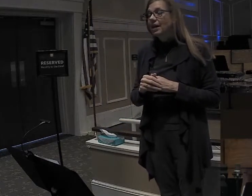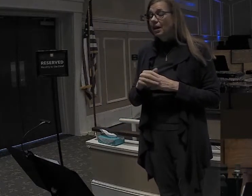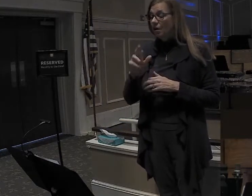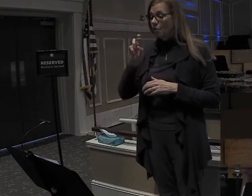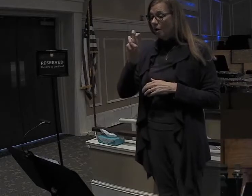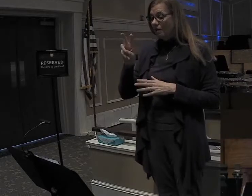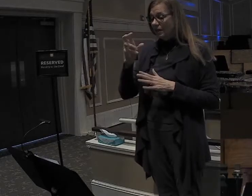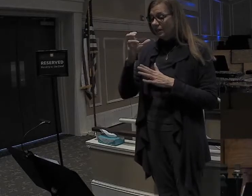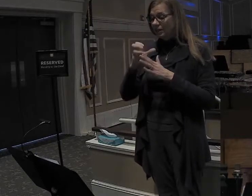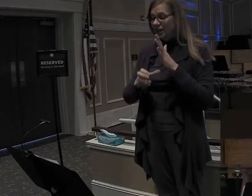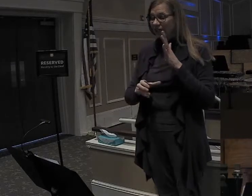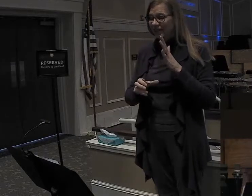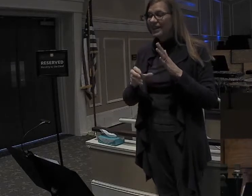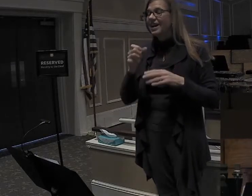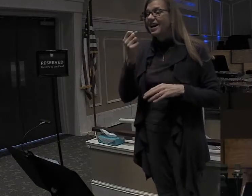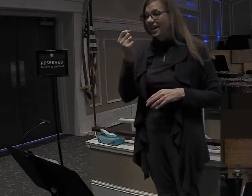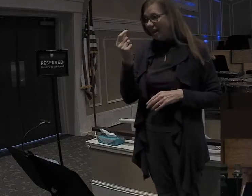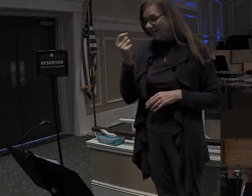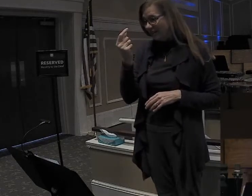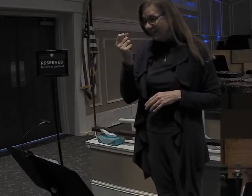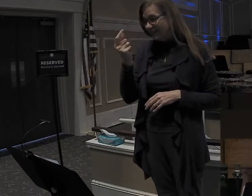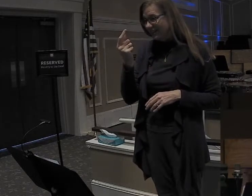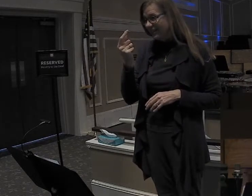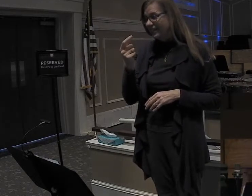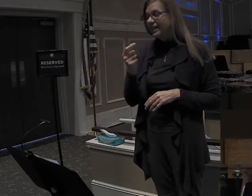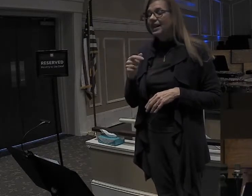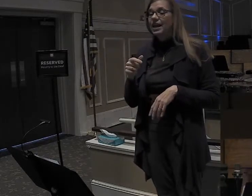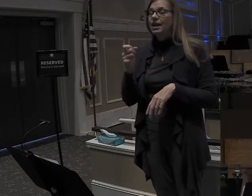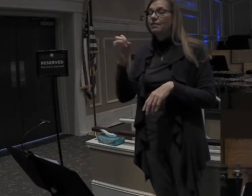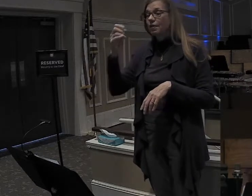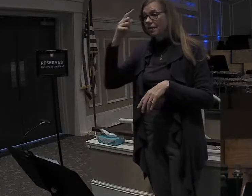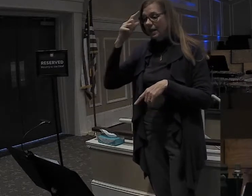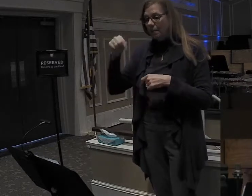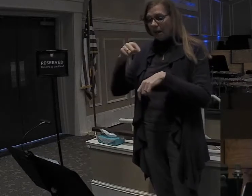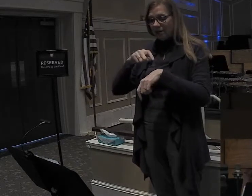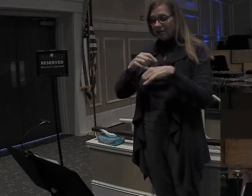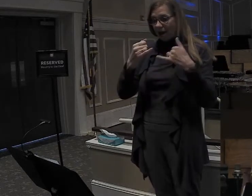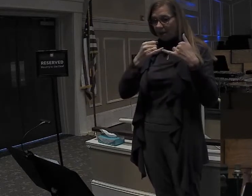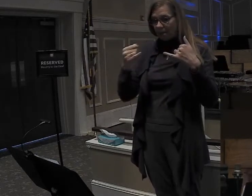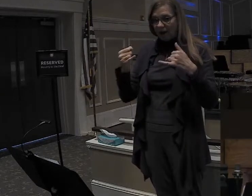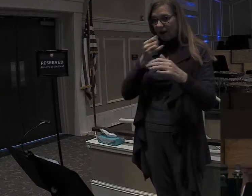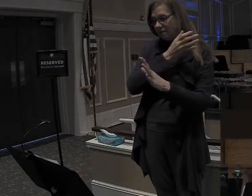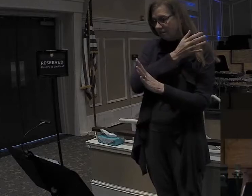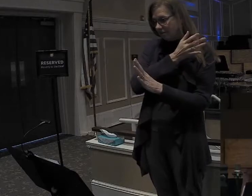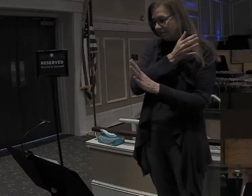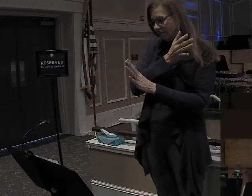Revelation 11, chronologically,